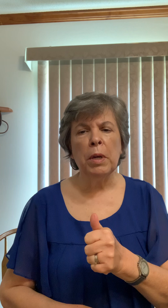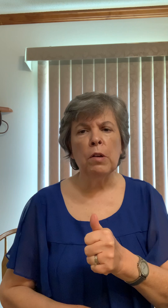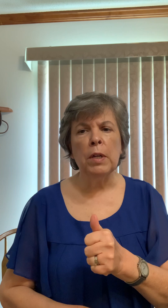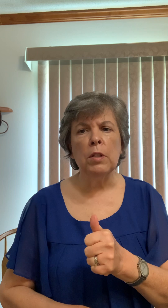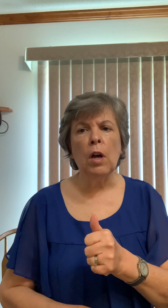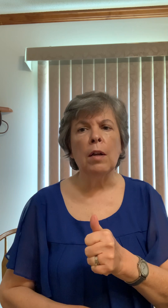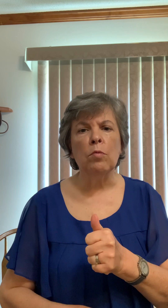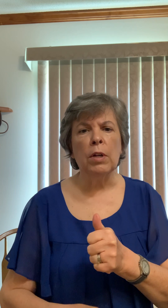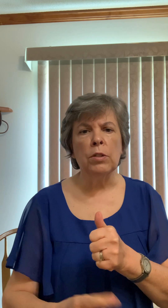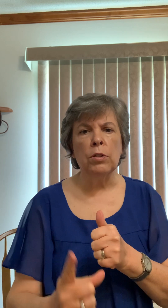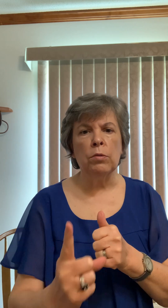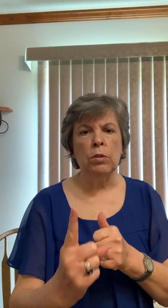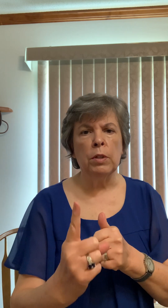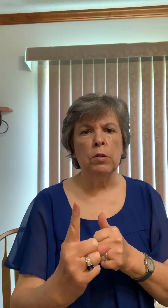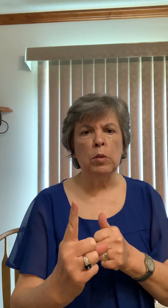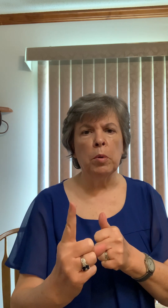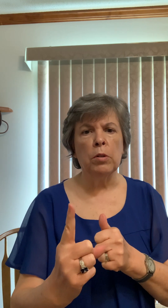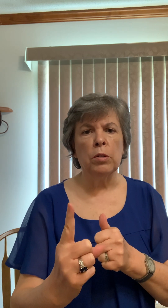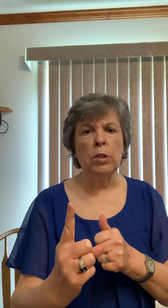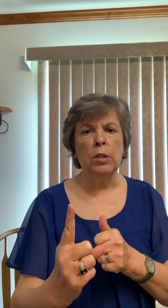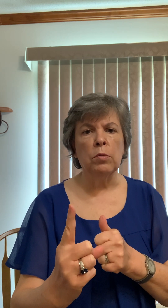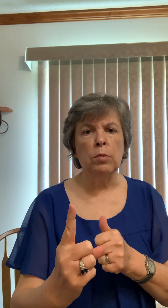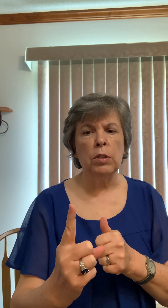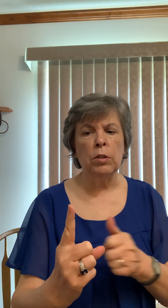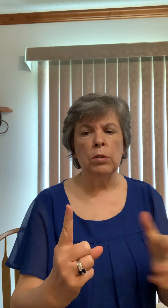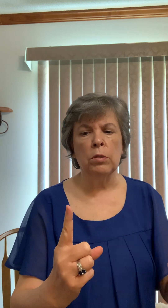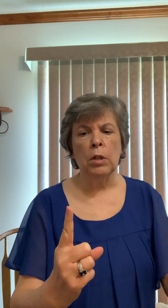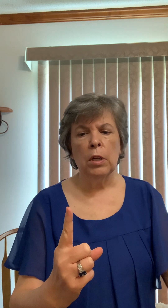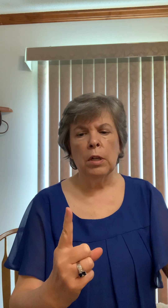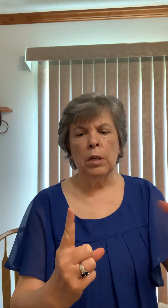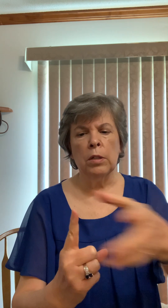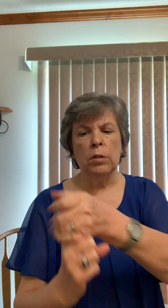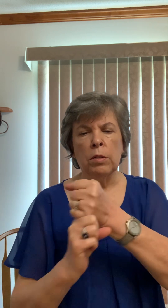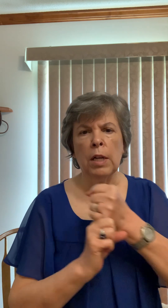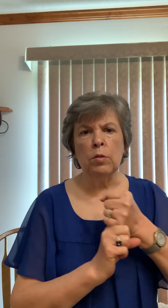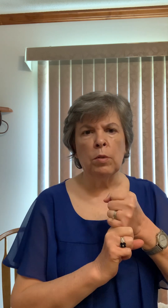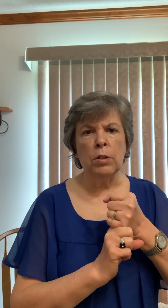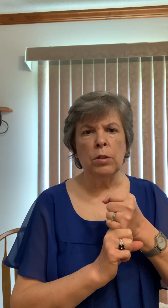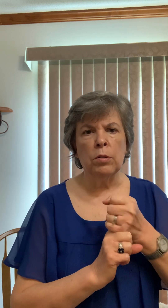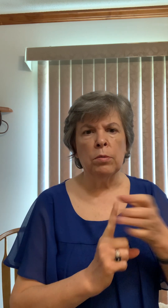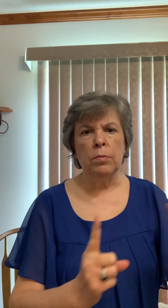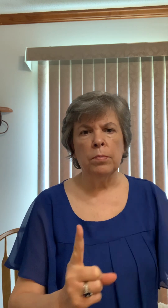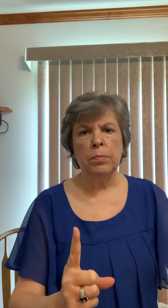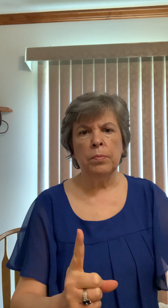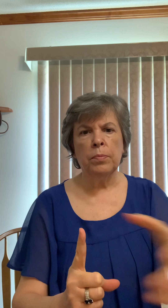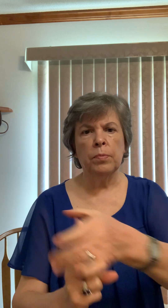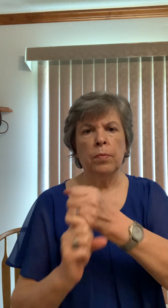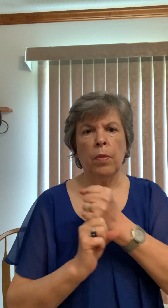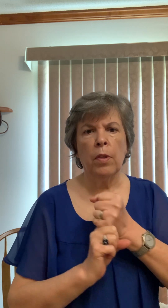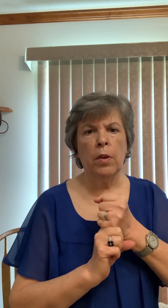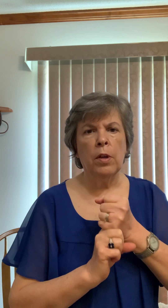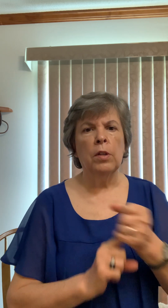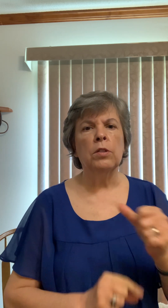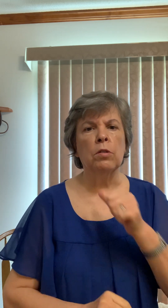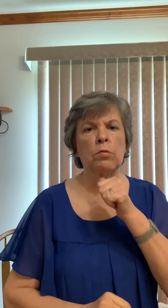sparing, not rescued. So here's a person that needs rescued, and so that's rescue. So